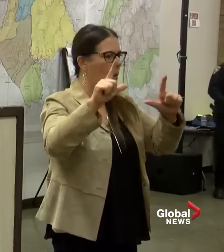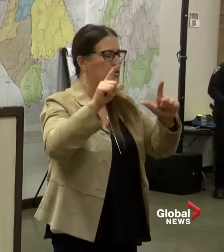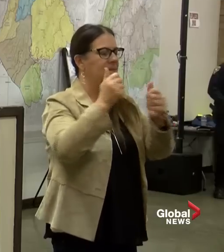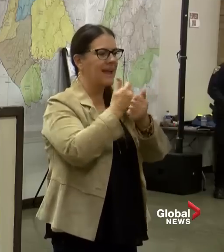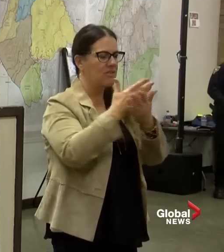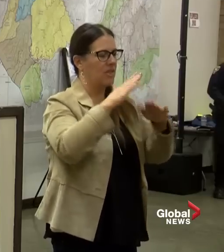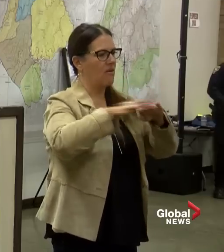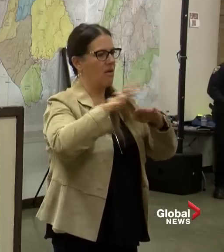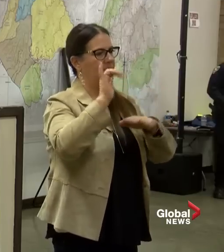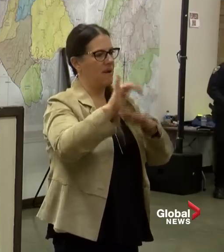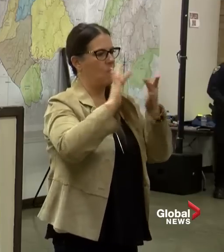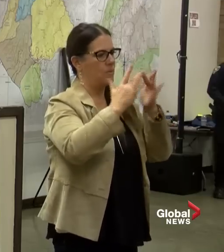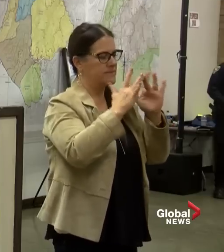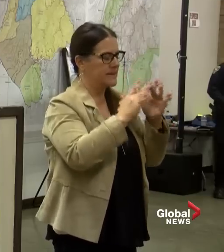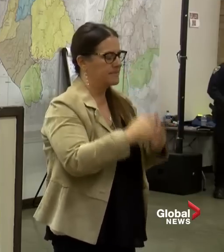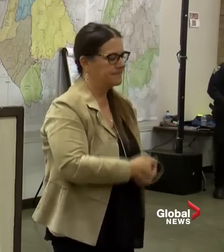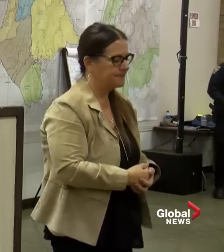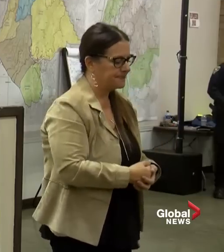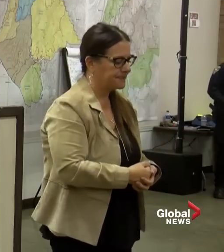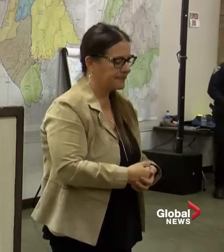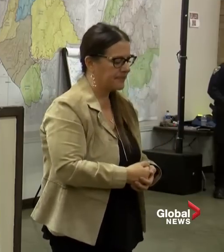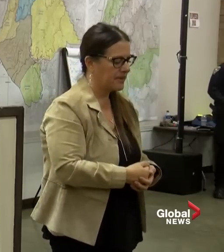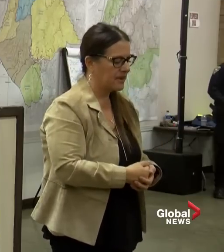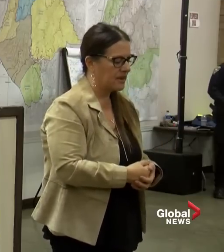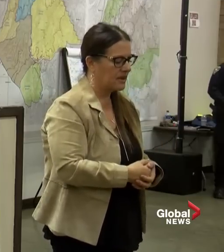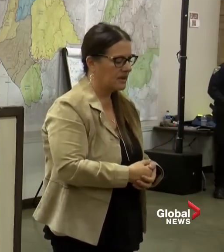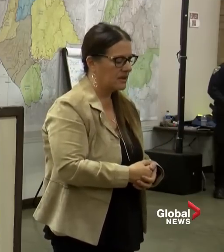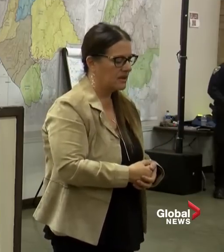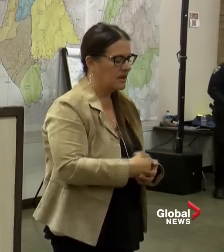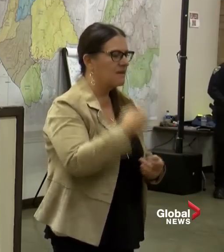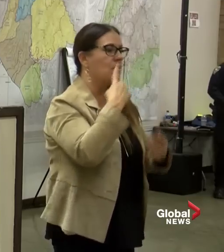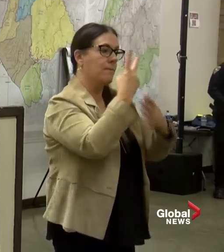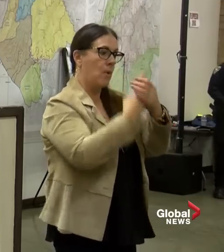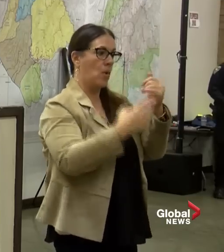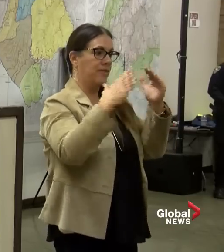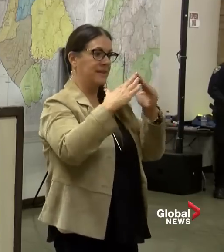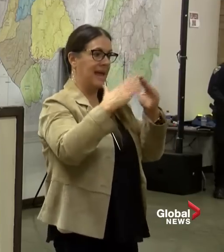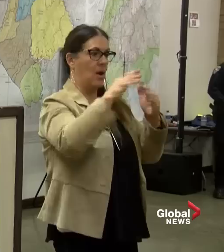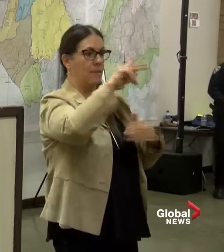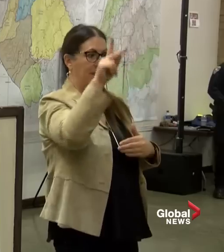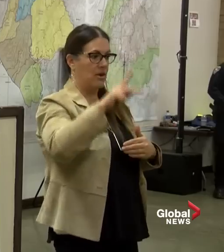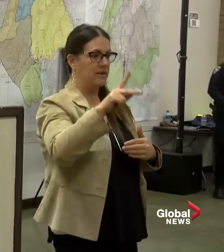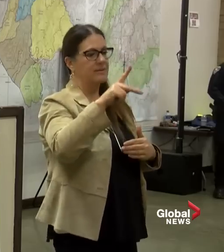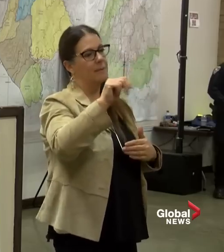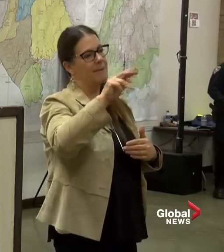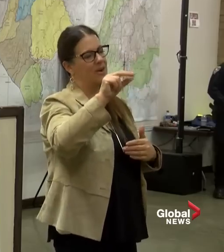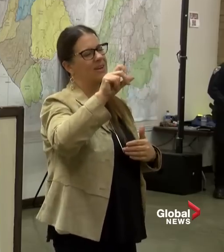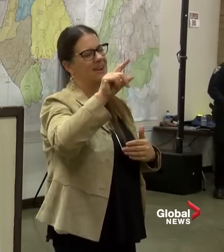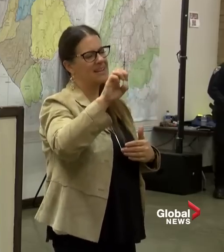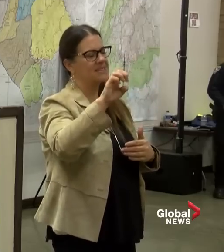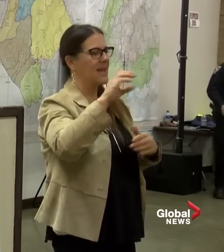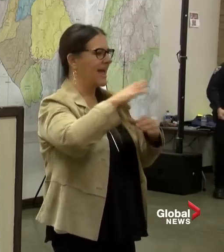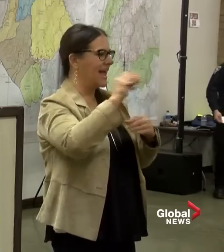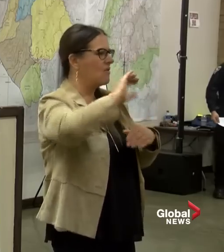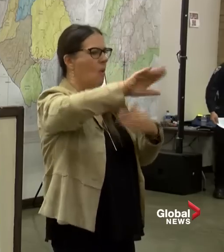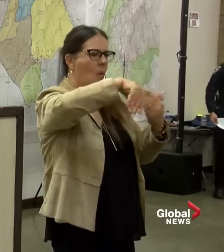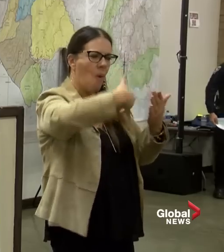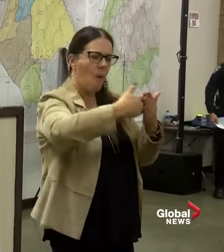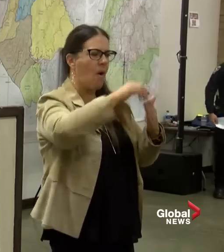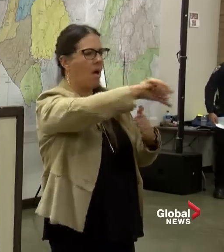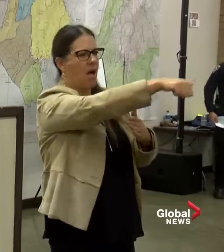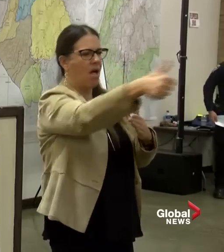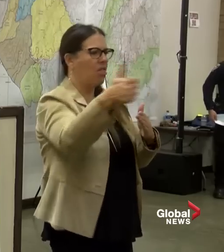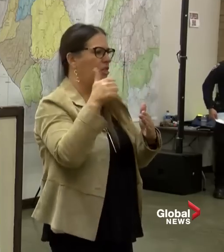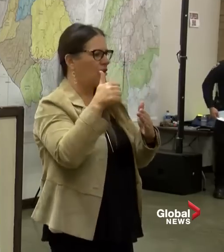And this will be the hub for recovery news for both the town of Paradise and all of the areas in Butte County that were affected.